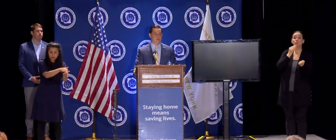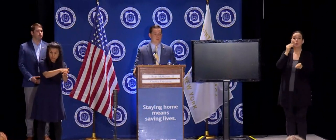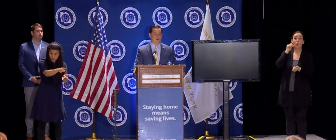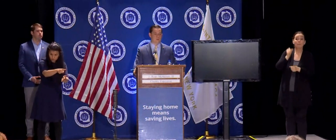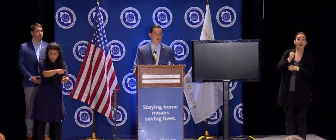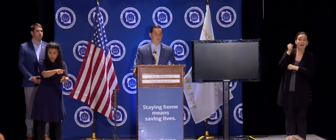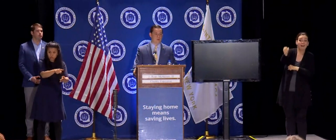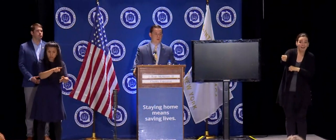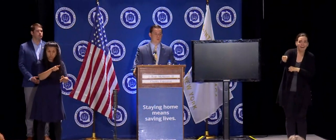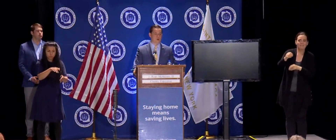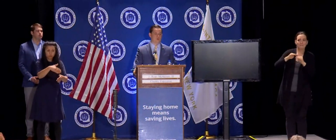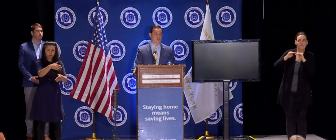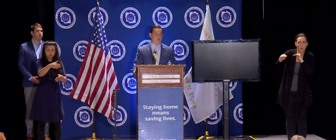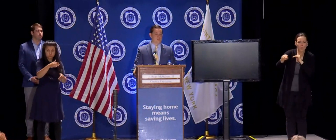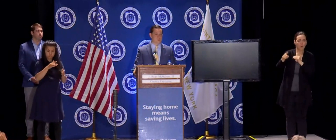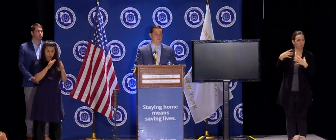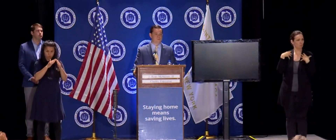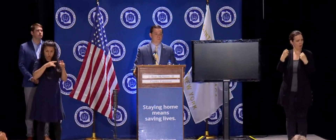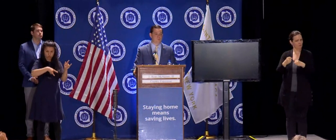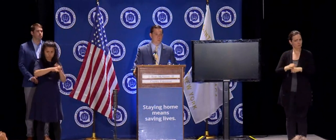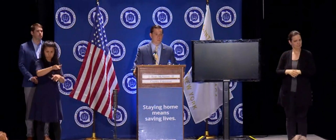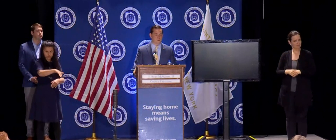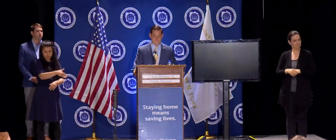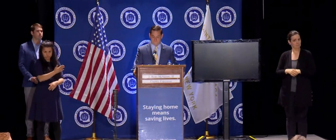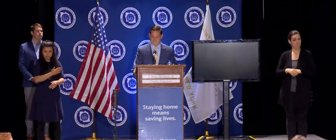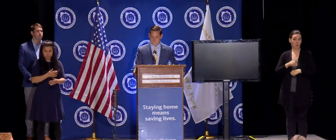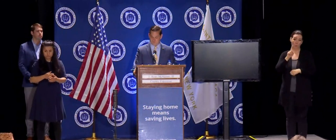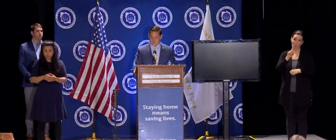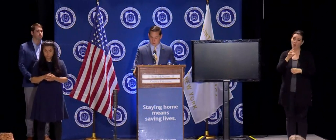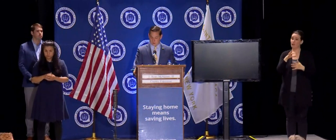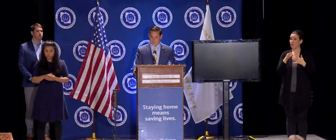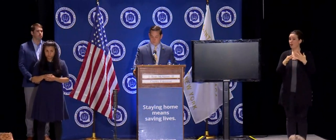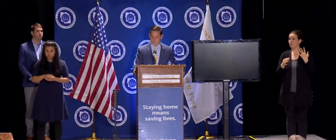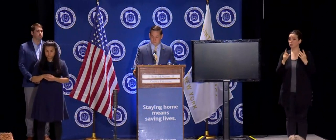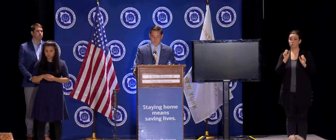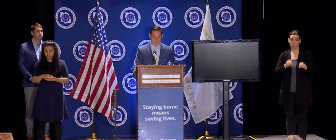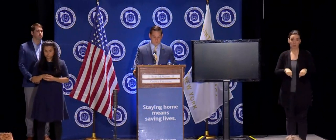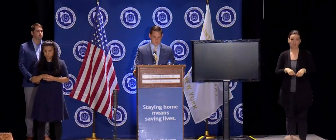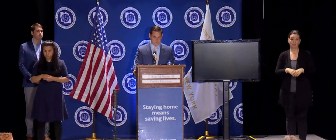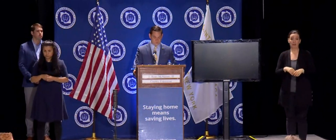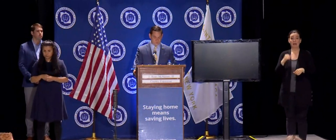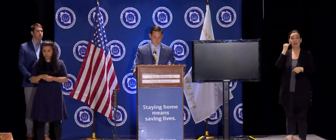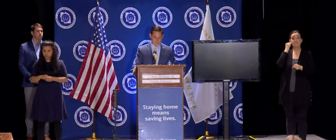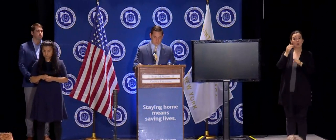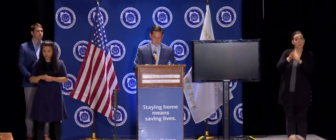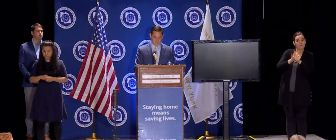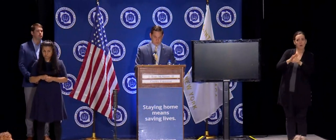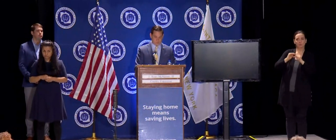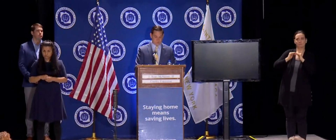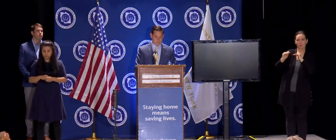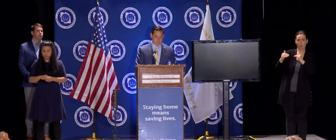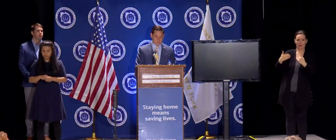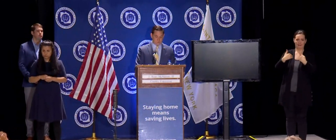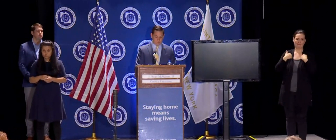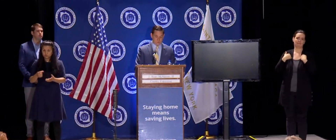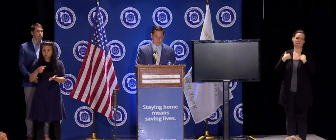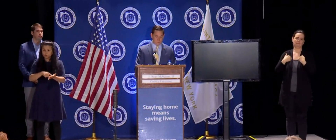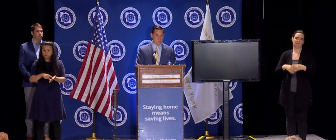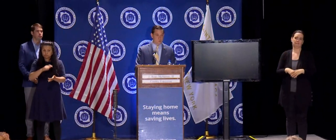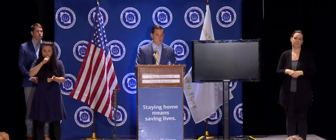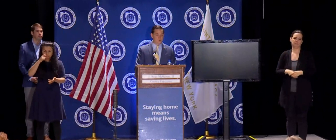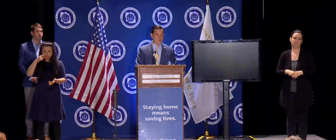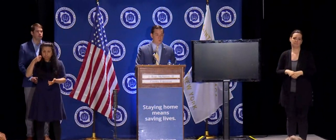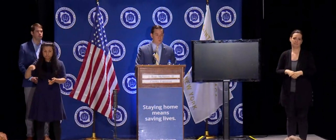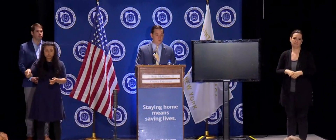the options could be the buildings with COVID units. And it's been more than 2 weeks since you started proactively testing some of these senior centers, but it